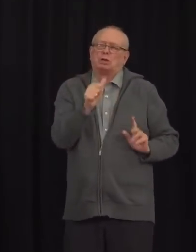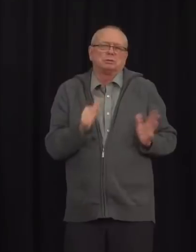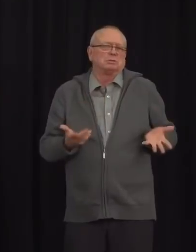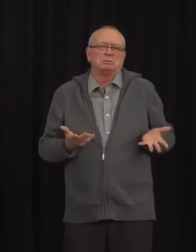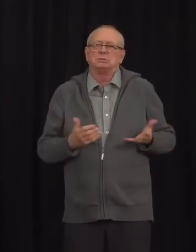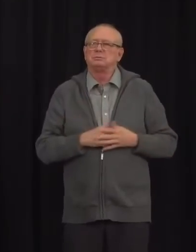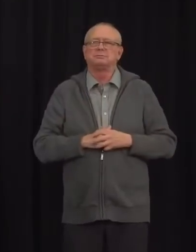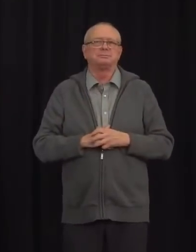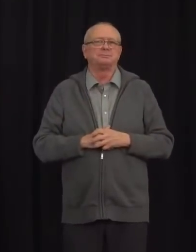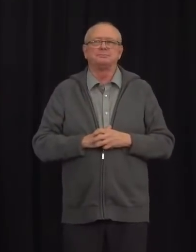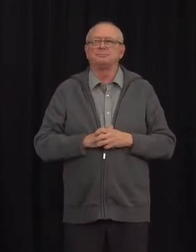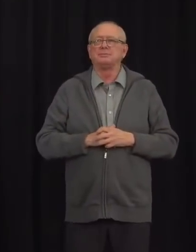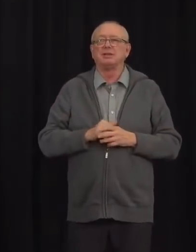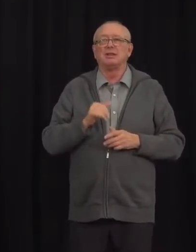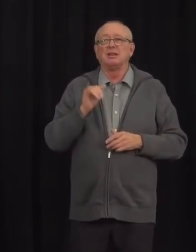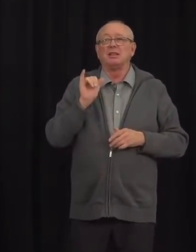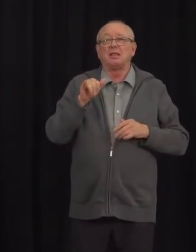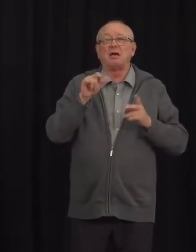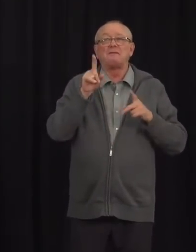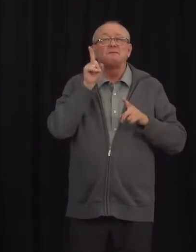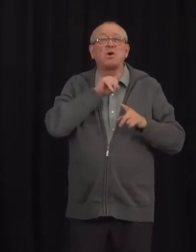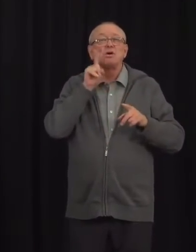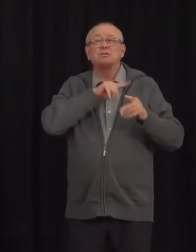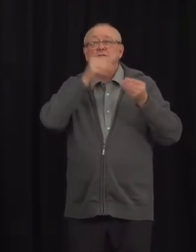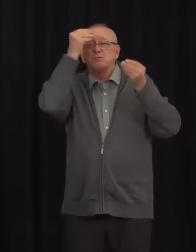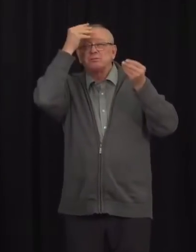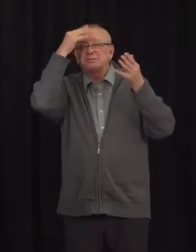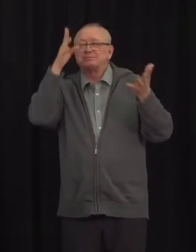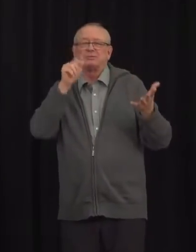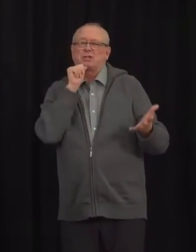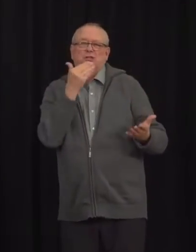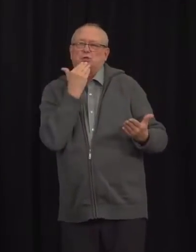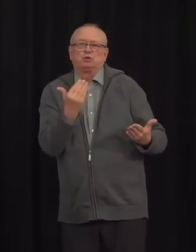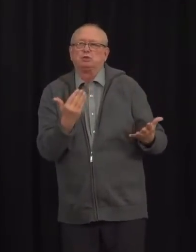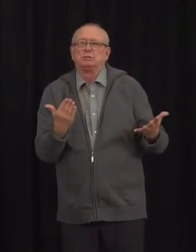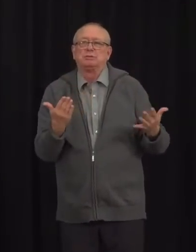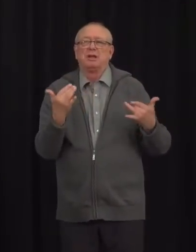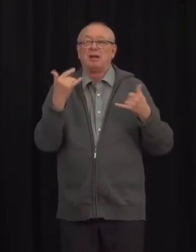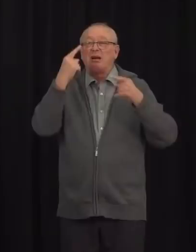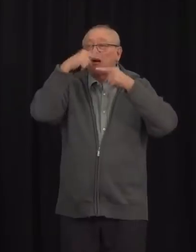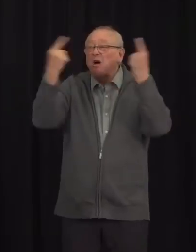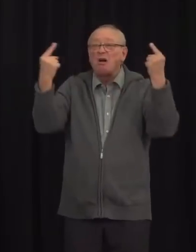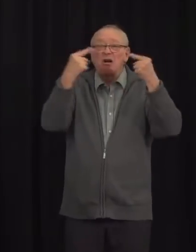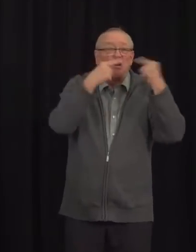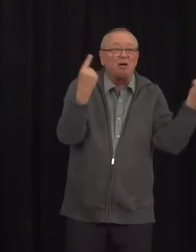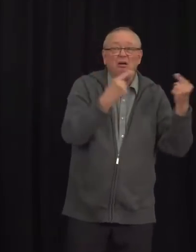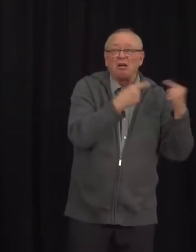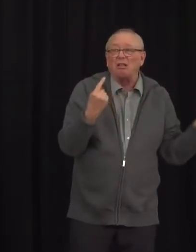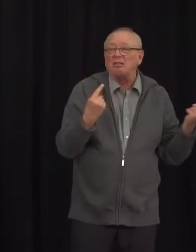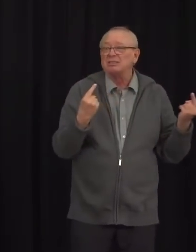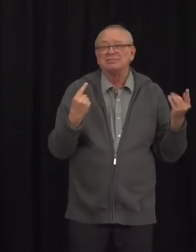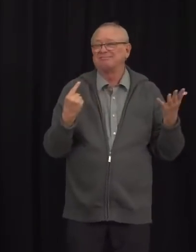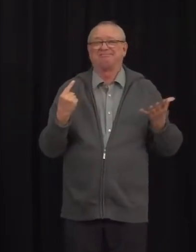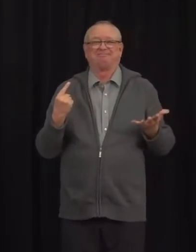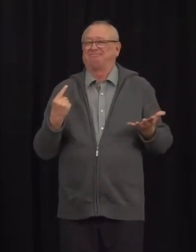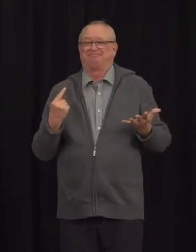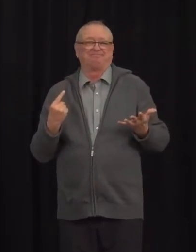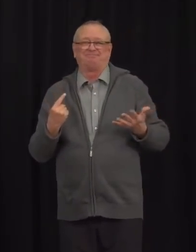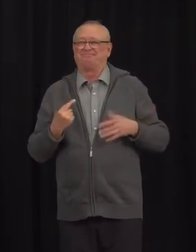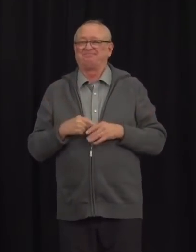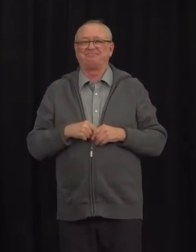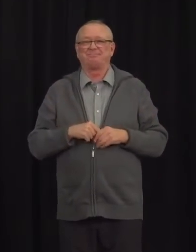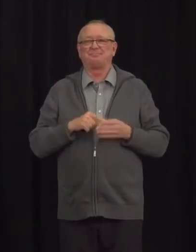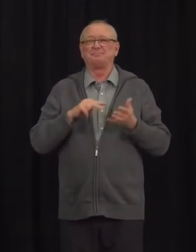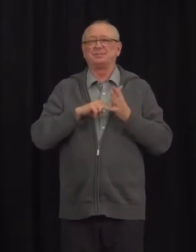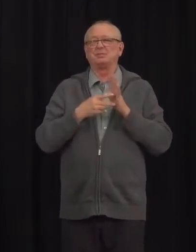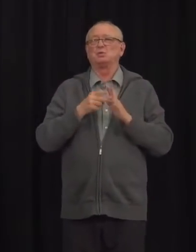well served by false dichotomies or by any positions that make it harder to have the respectful dialogue that a complex,